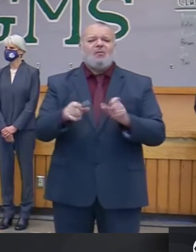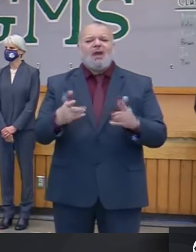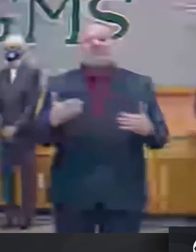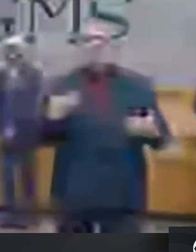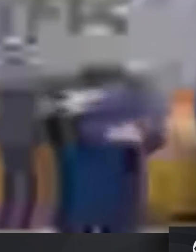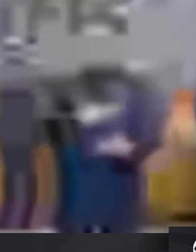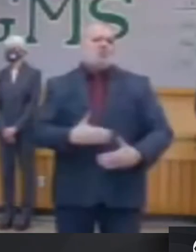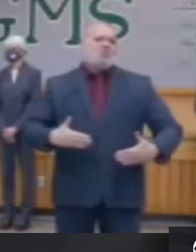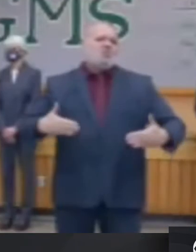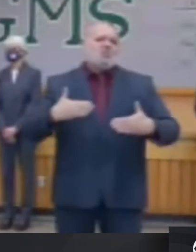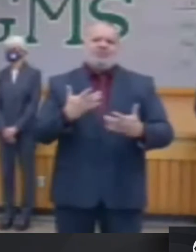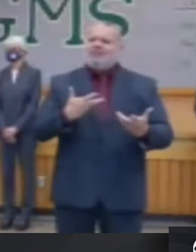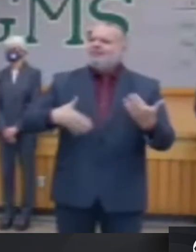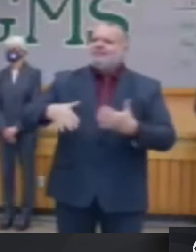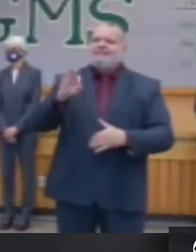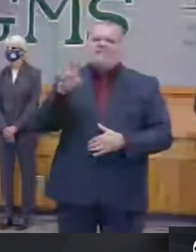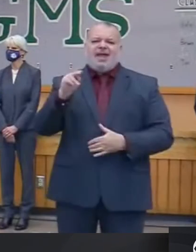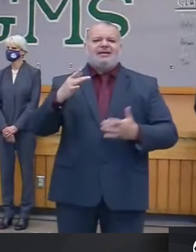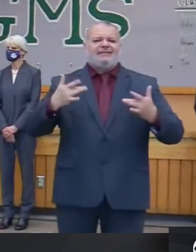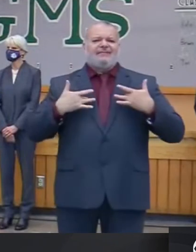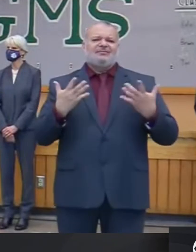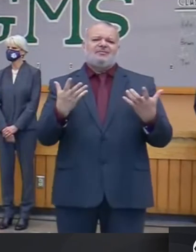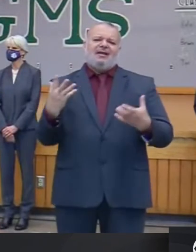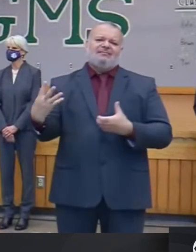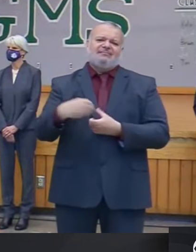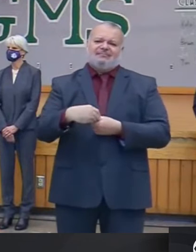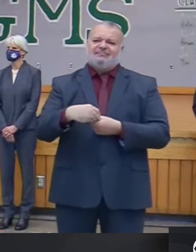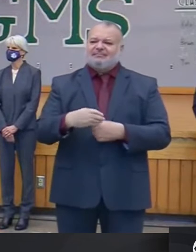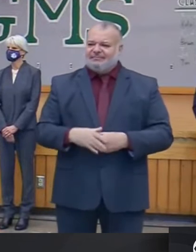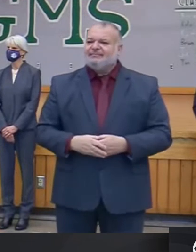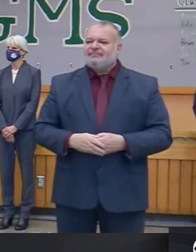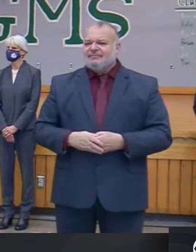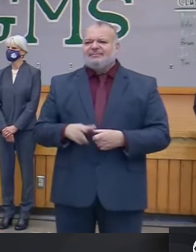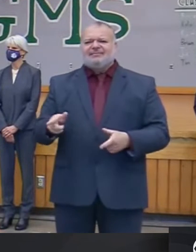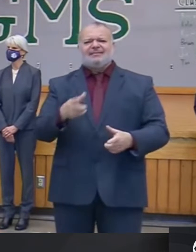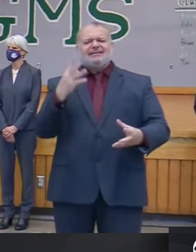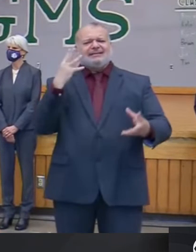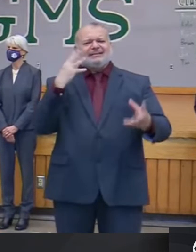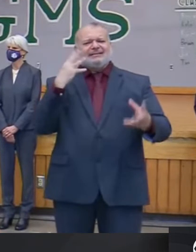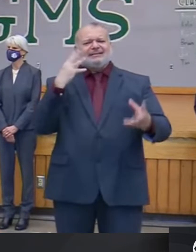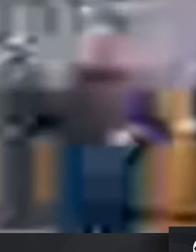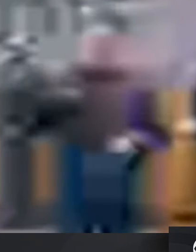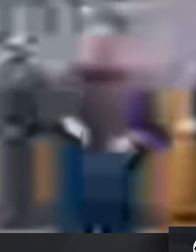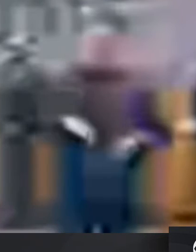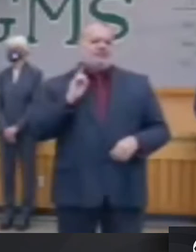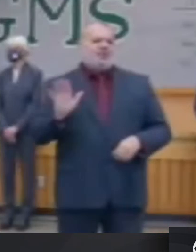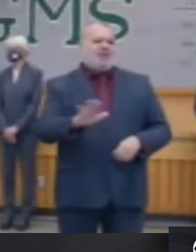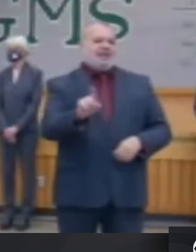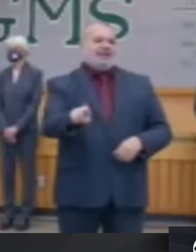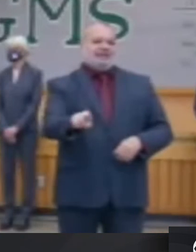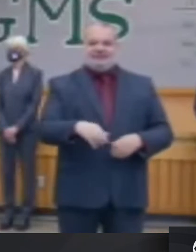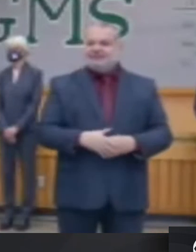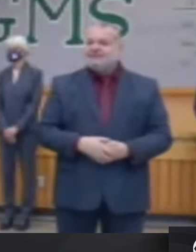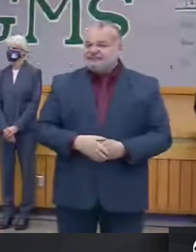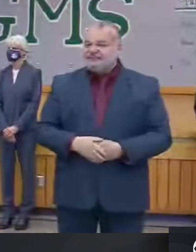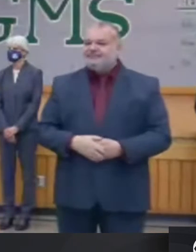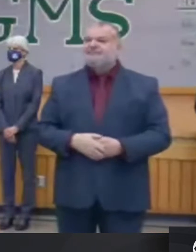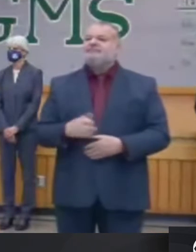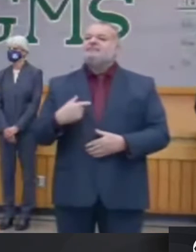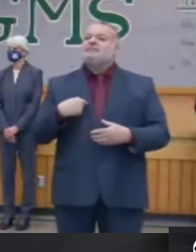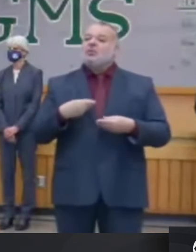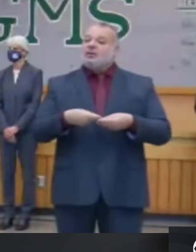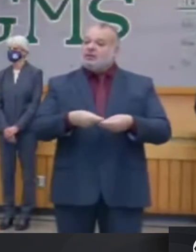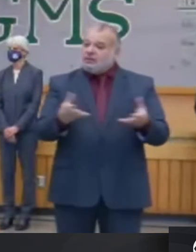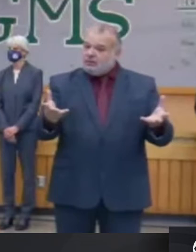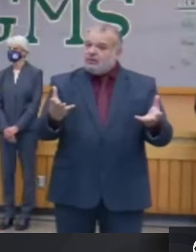enrichment activities. We're offering schools and community partners opportunities and funding to make these important activities happen